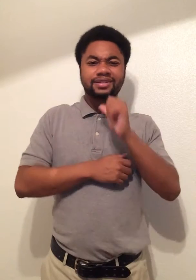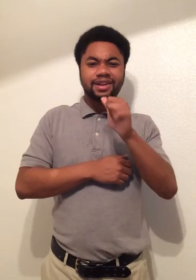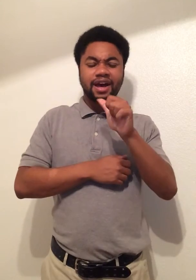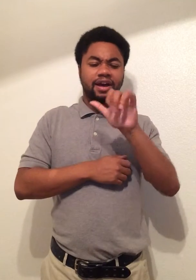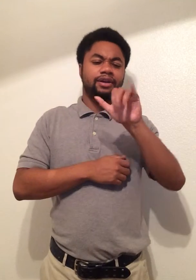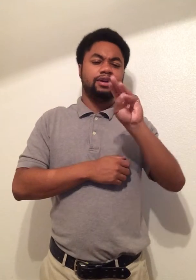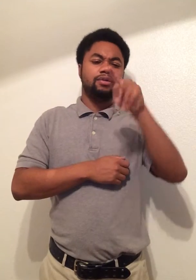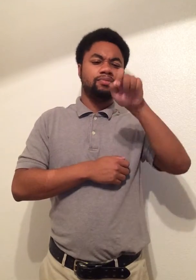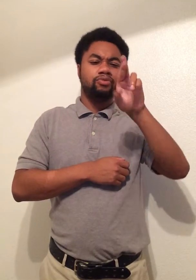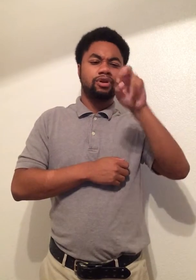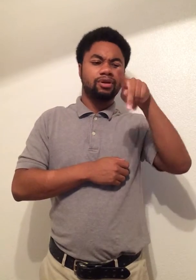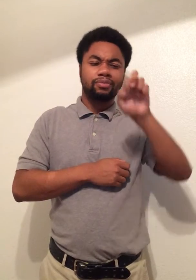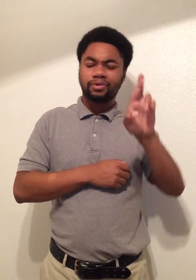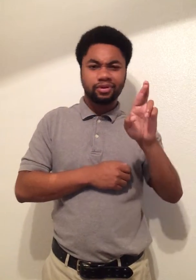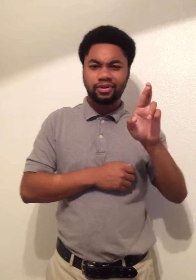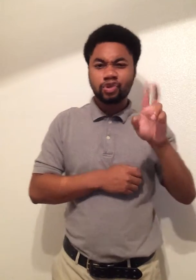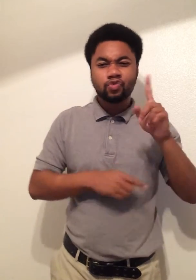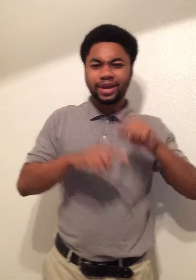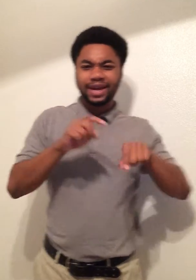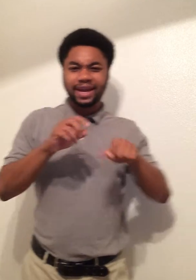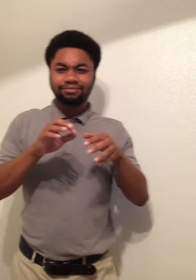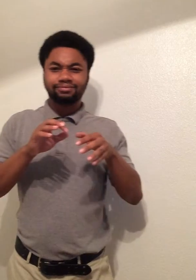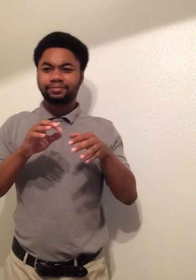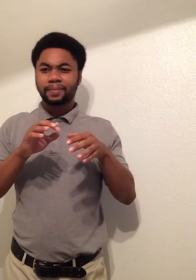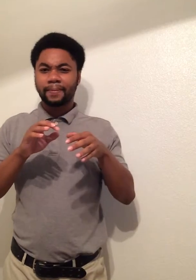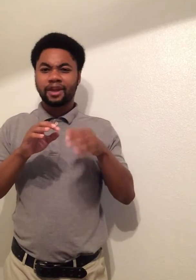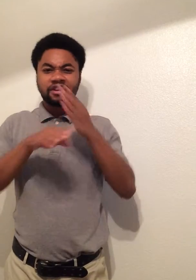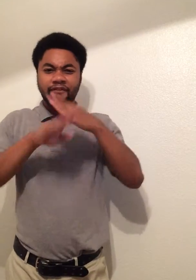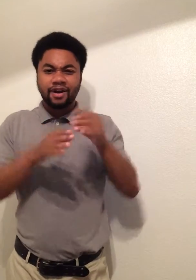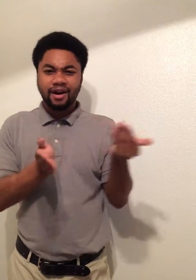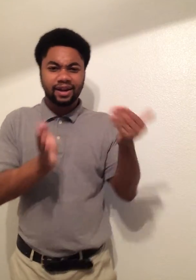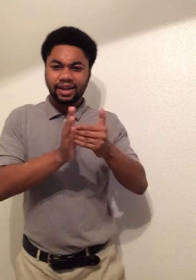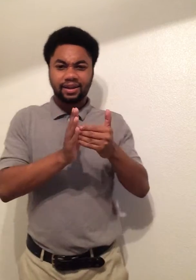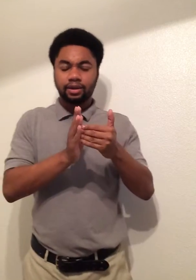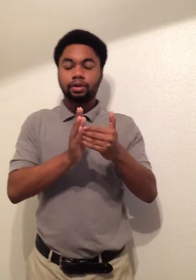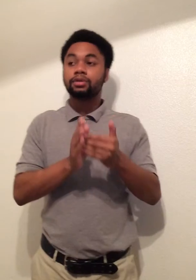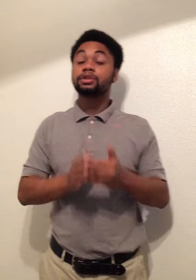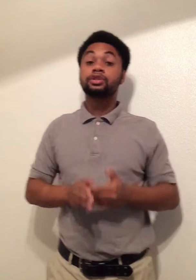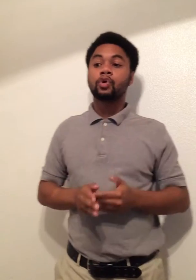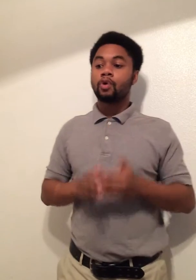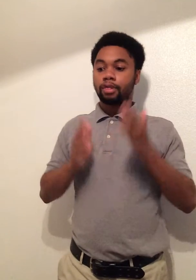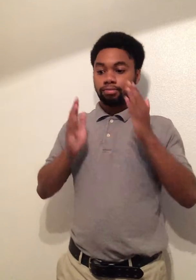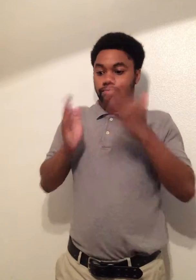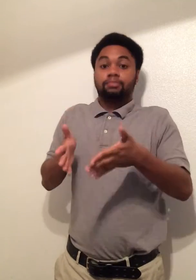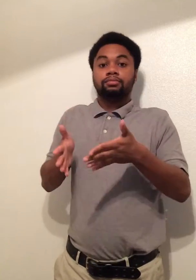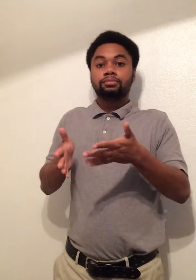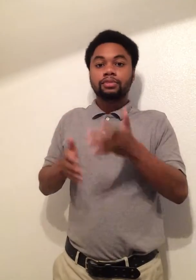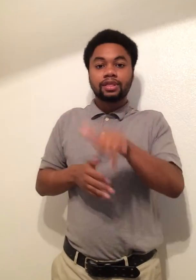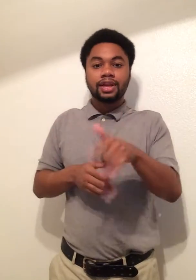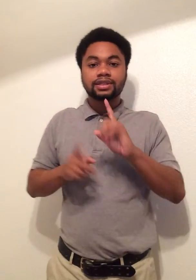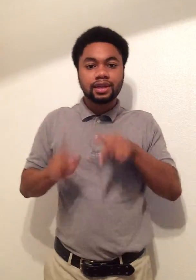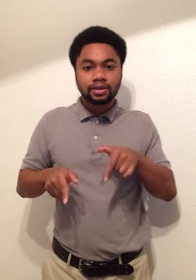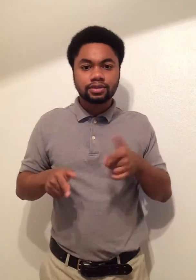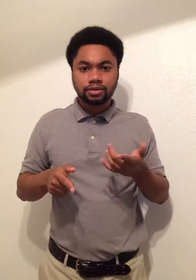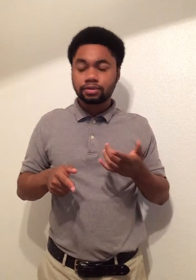be simplified? No. That is the answer. Are you seeing the mistakes you